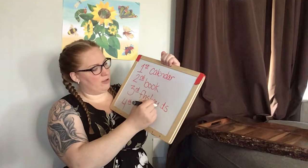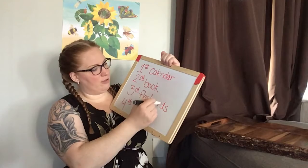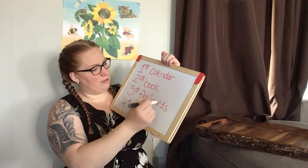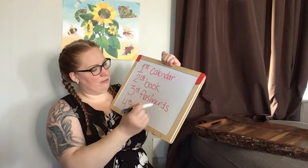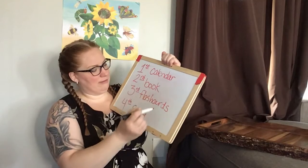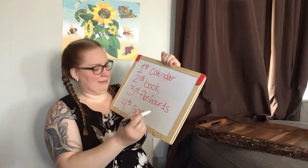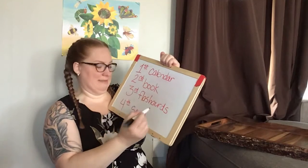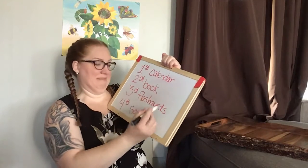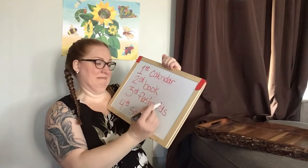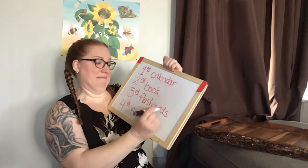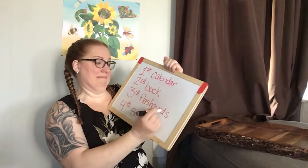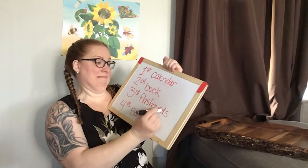cards.